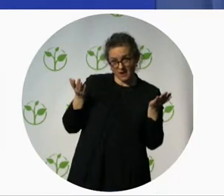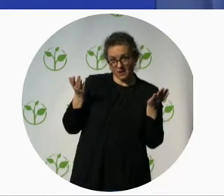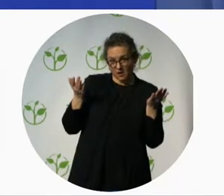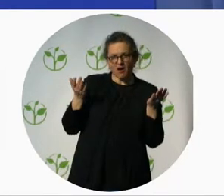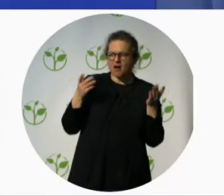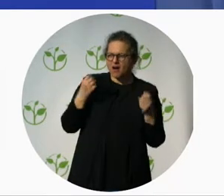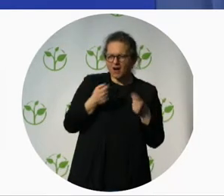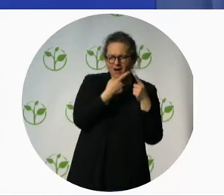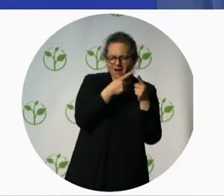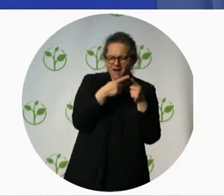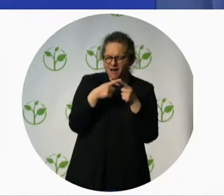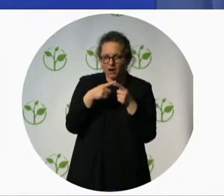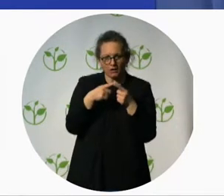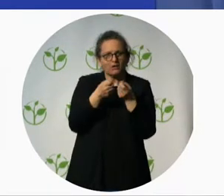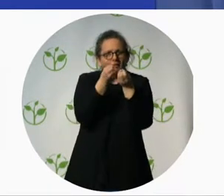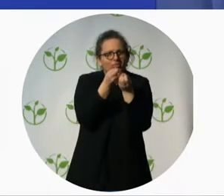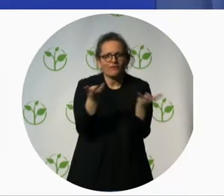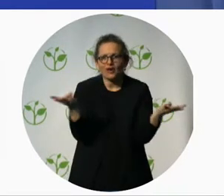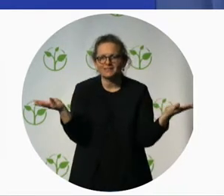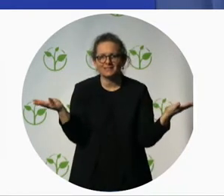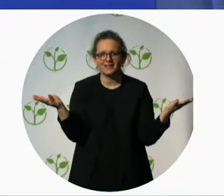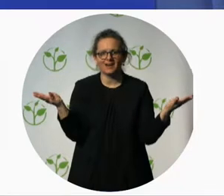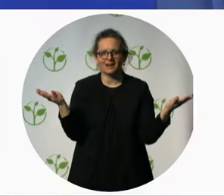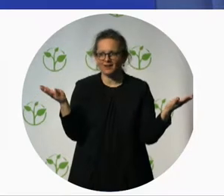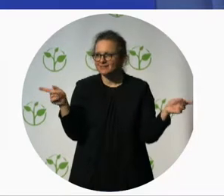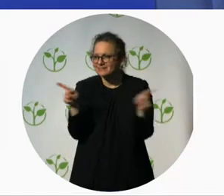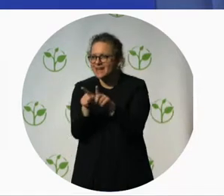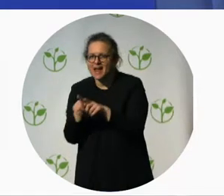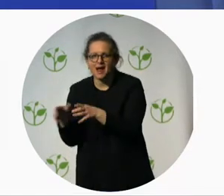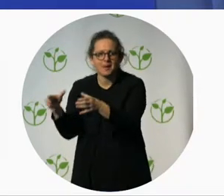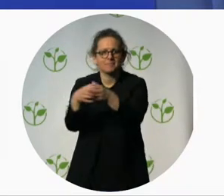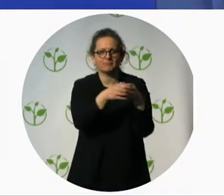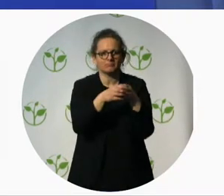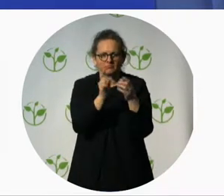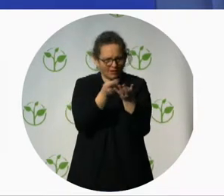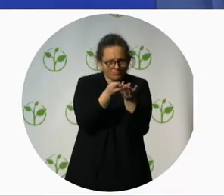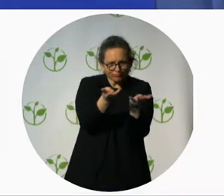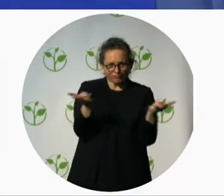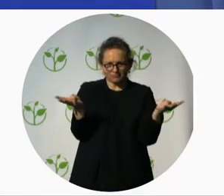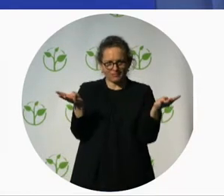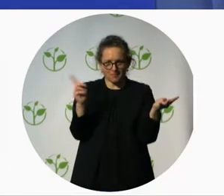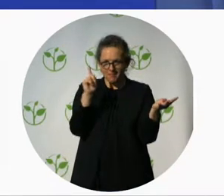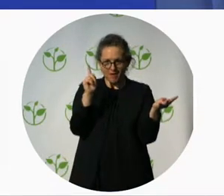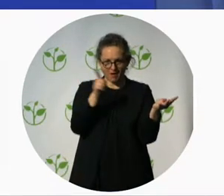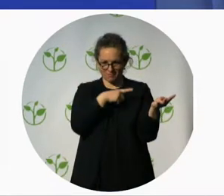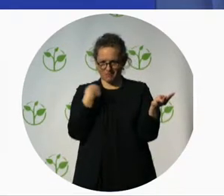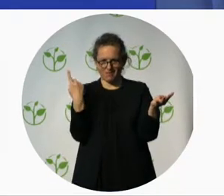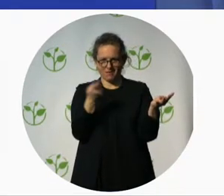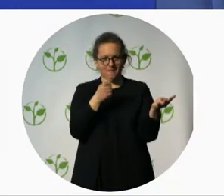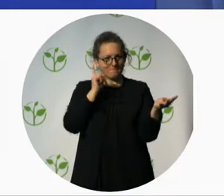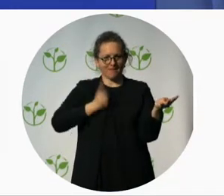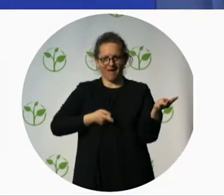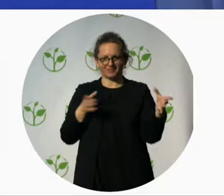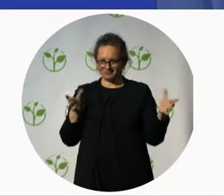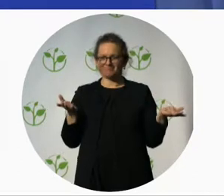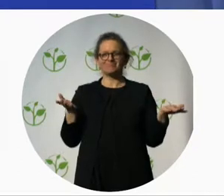of not only what we want, but what we should have as human beings, contributing in different ways to